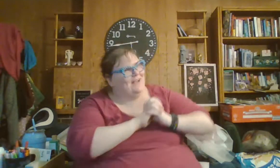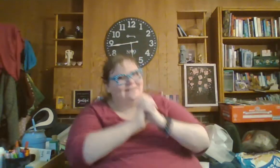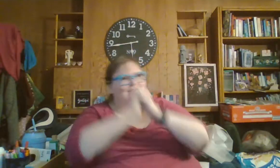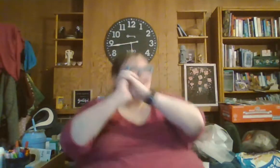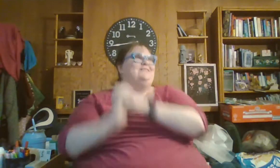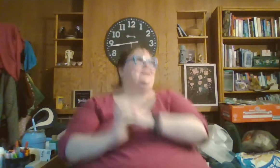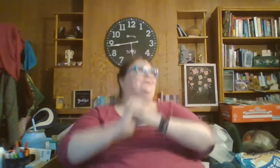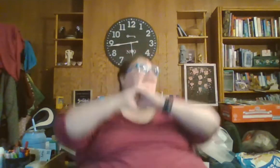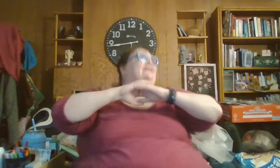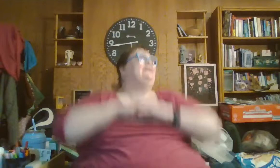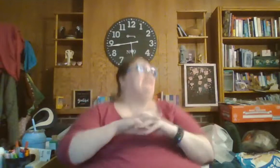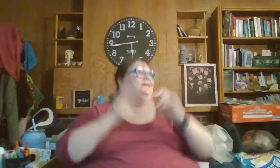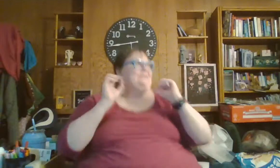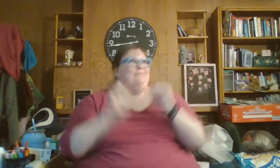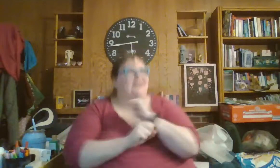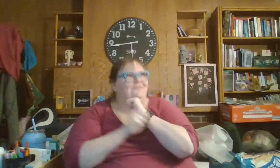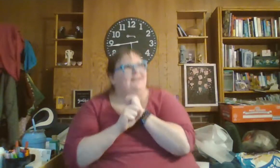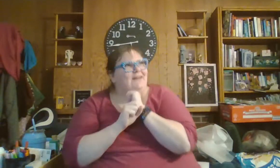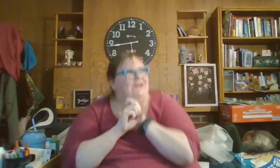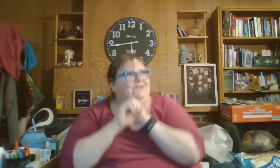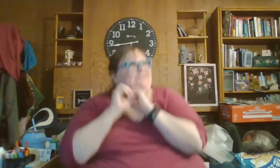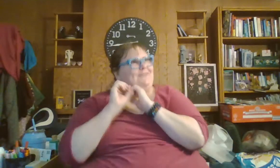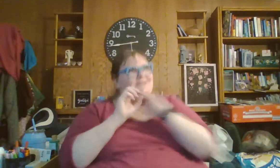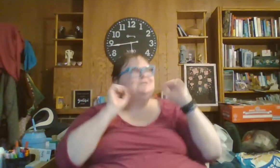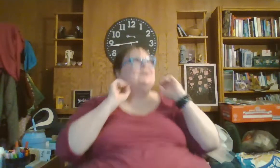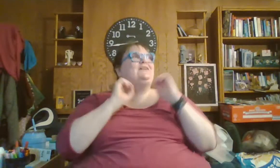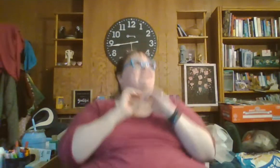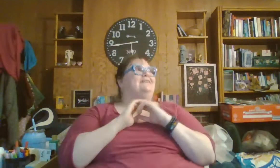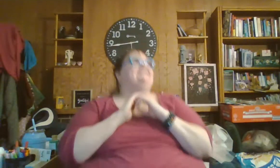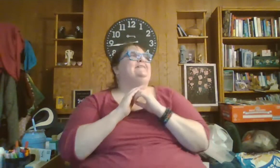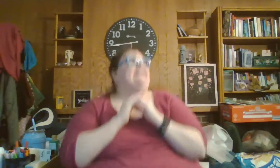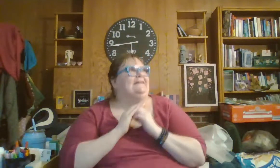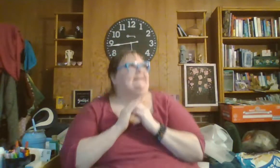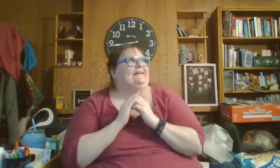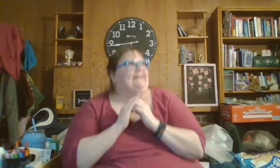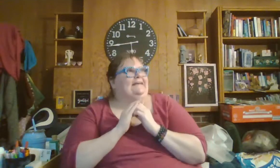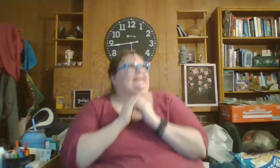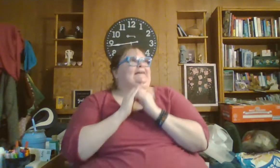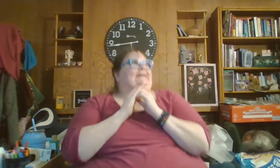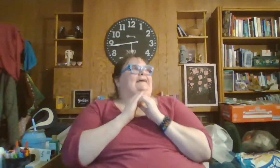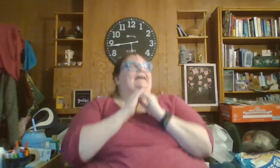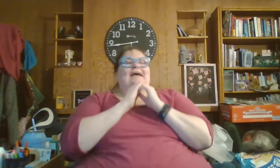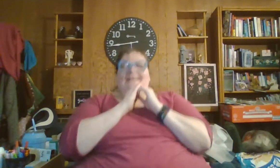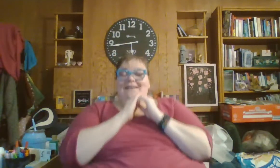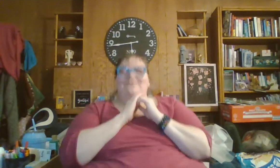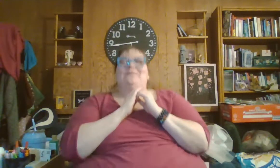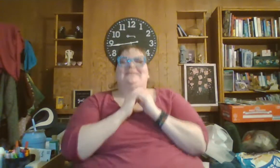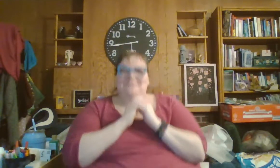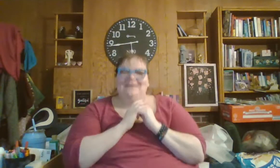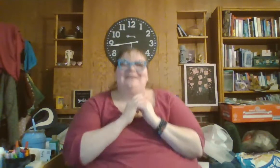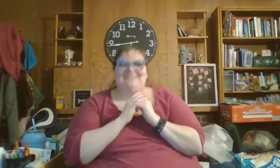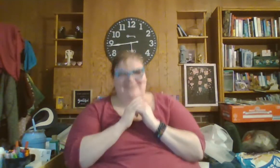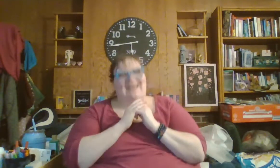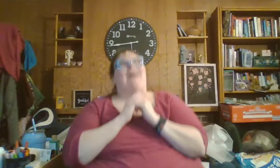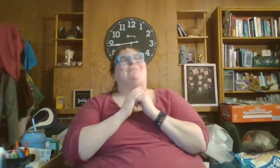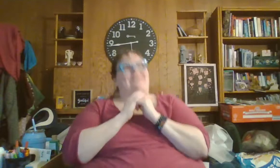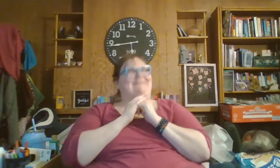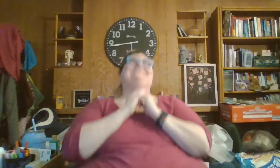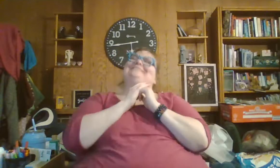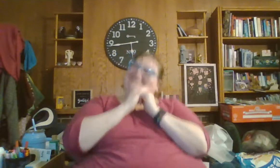the craft table and made a video and finished a project. And then I went back to bed and I took a nap. And I